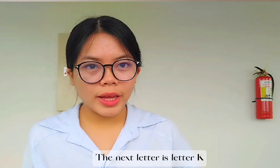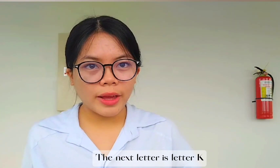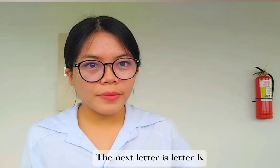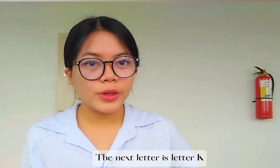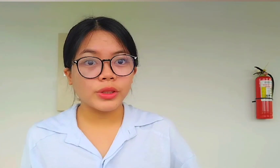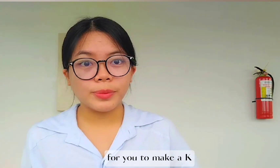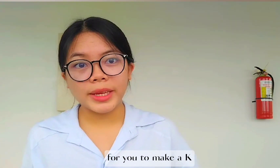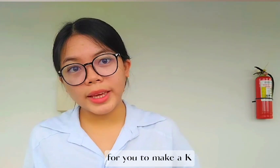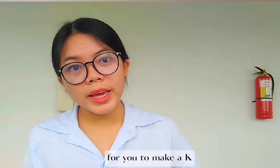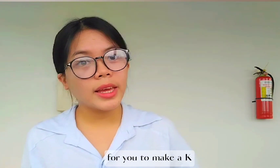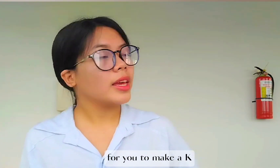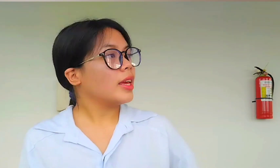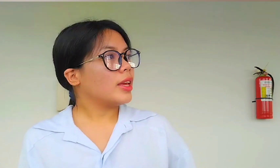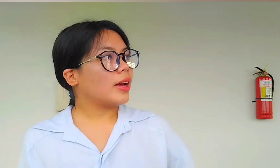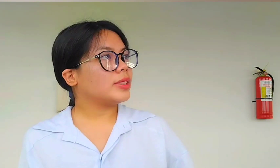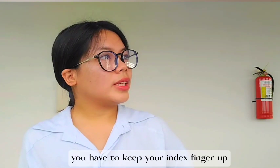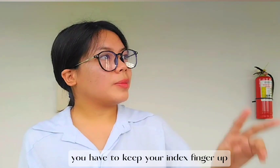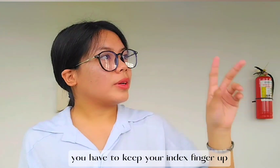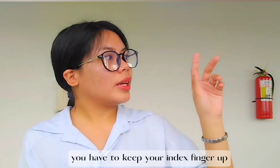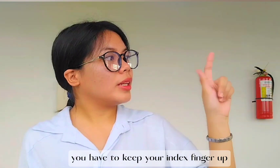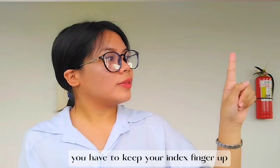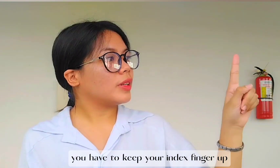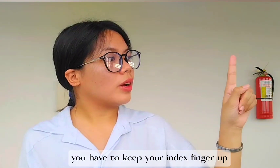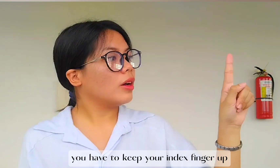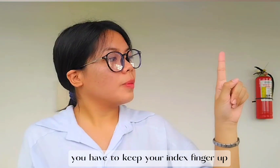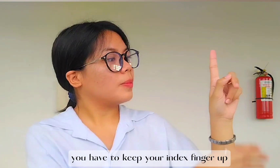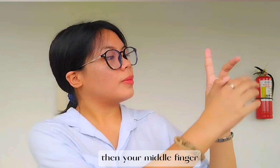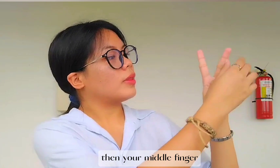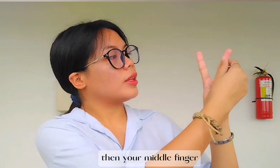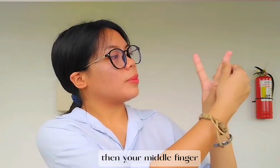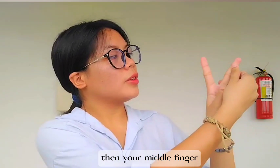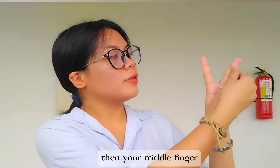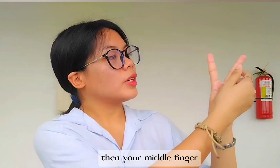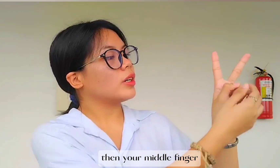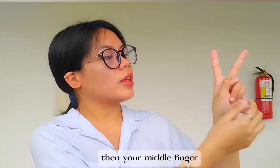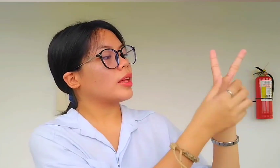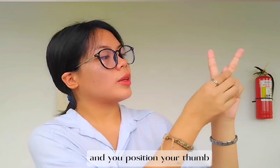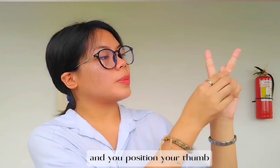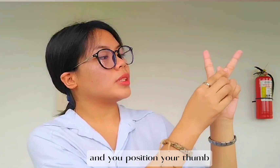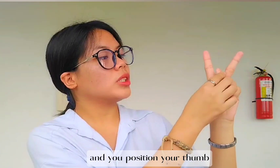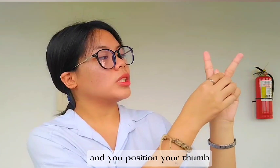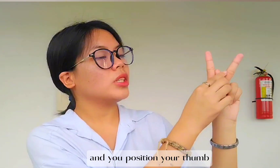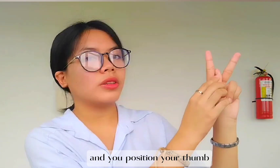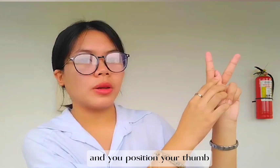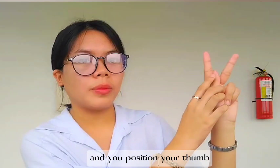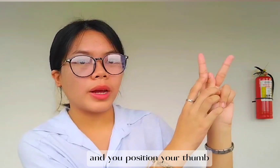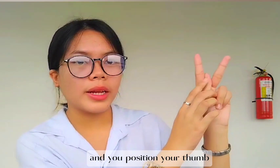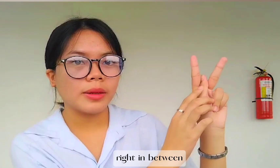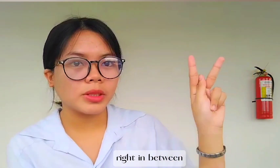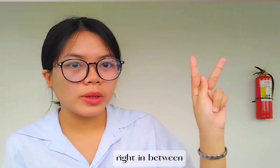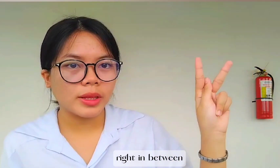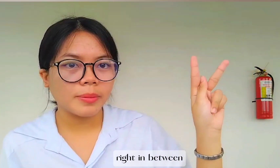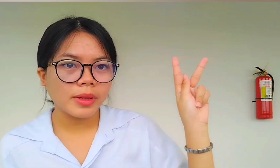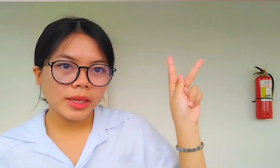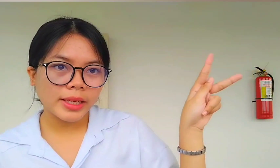K. For you to make a K, you have to keep your index finger up, then your middle finger, and then you position your thumb right in between them.